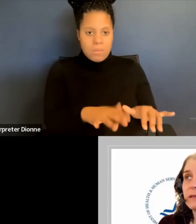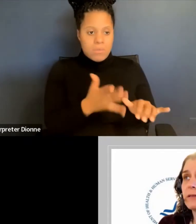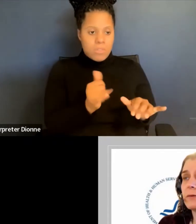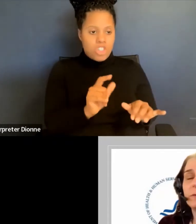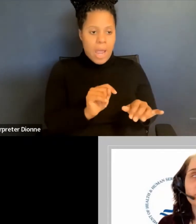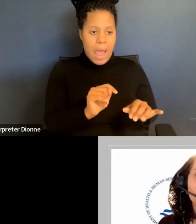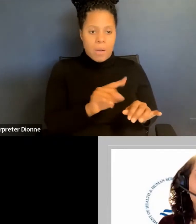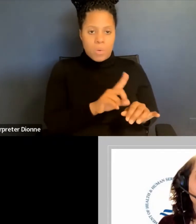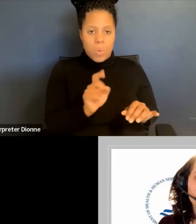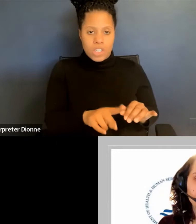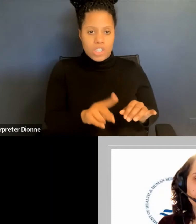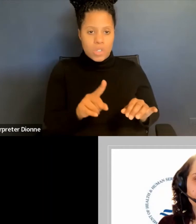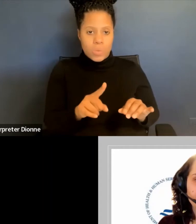being done through health centers.